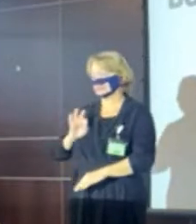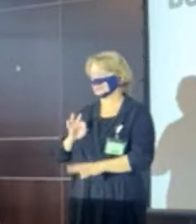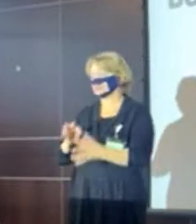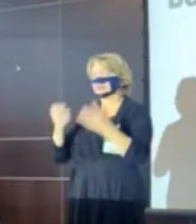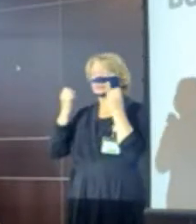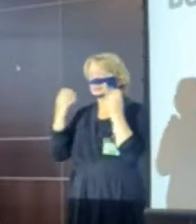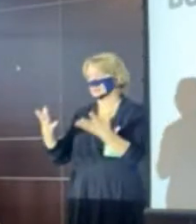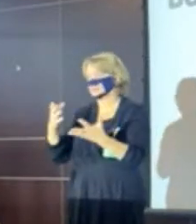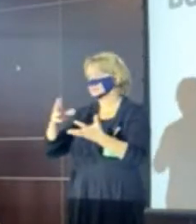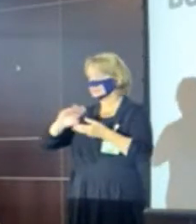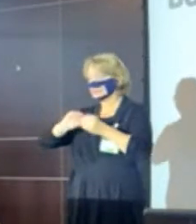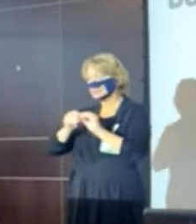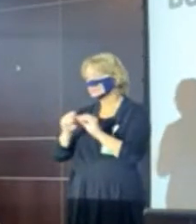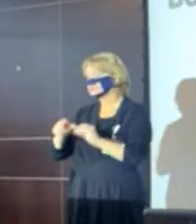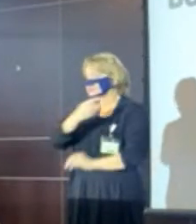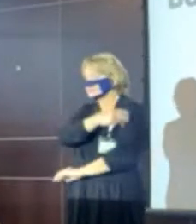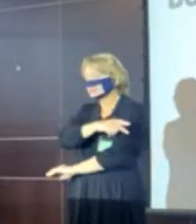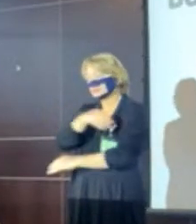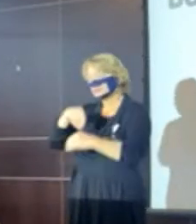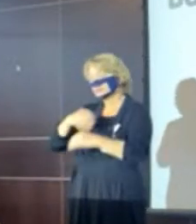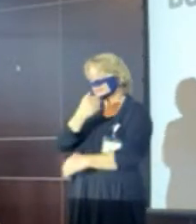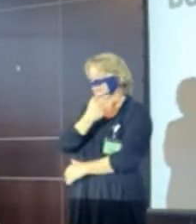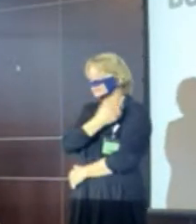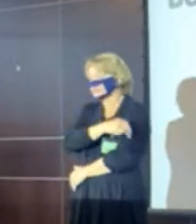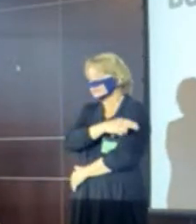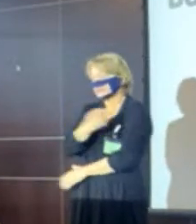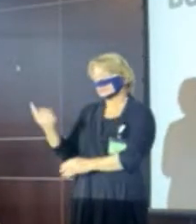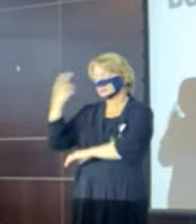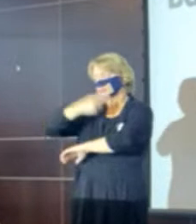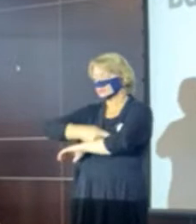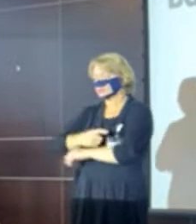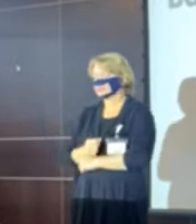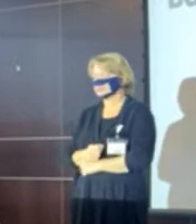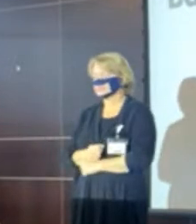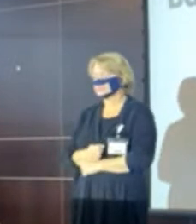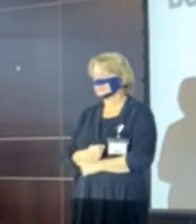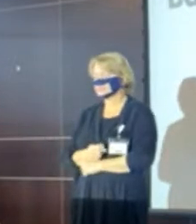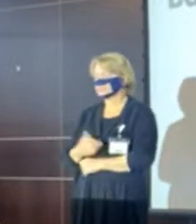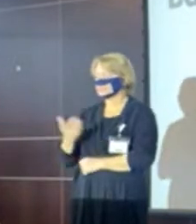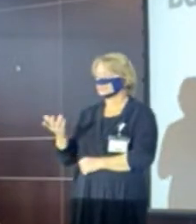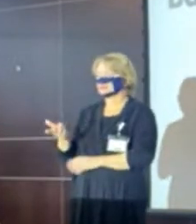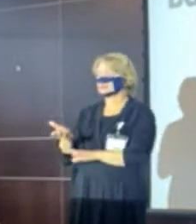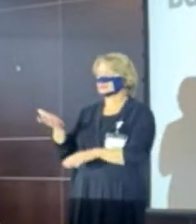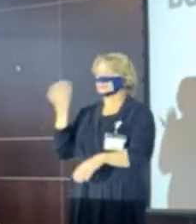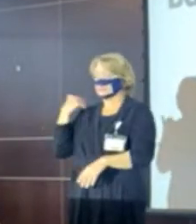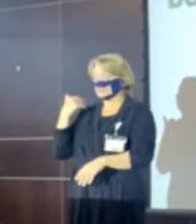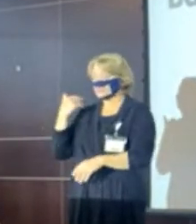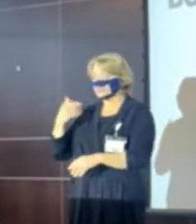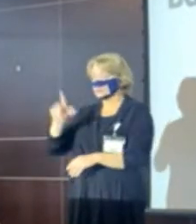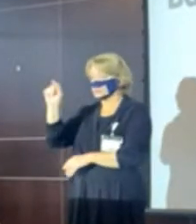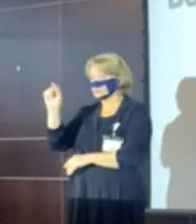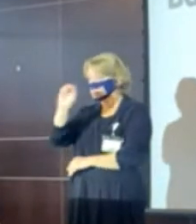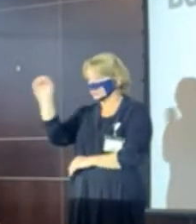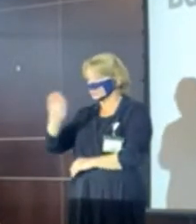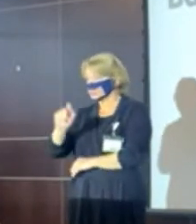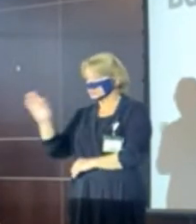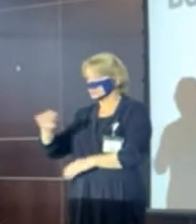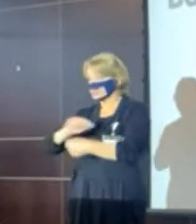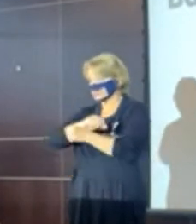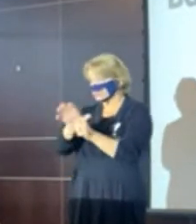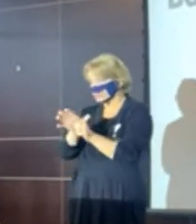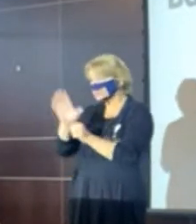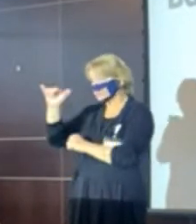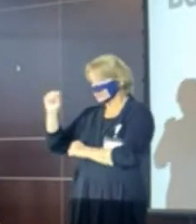patients in our hospitals today. And so before, I think 20% of our COVID cases was kind